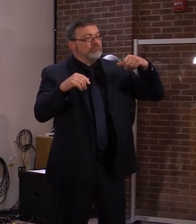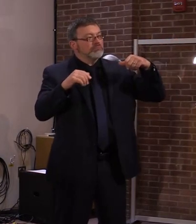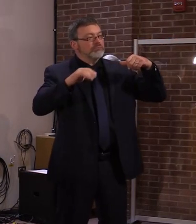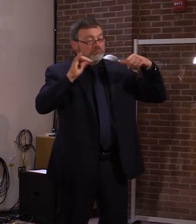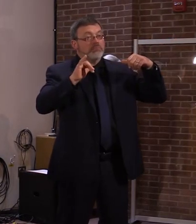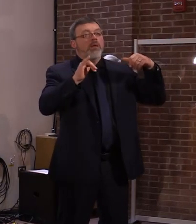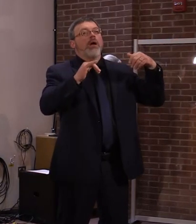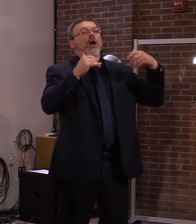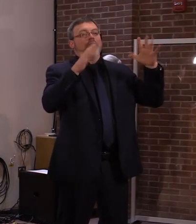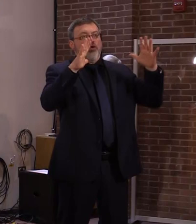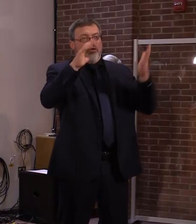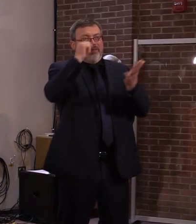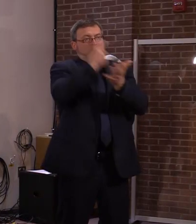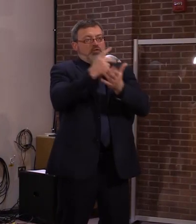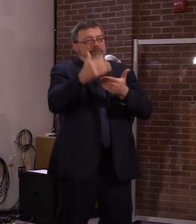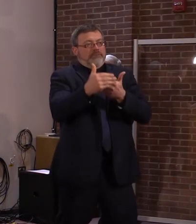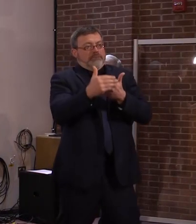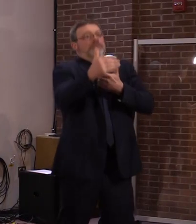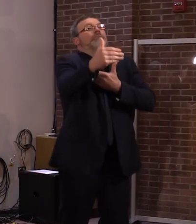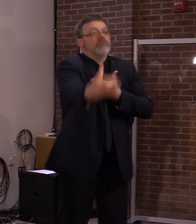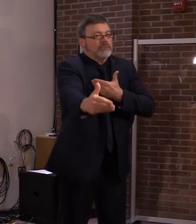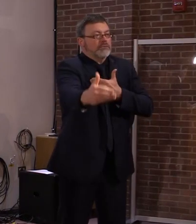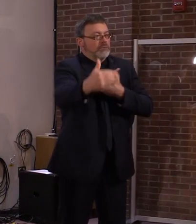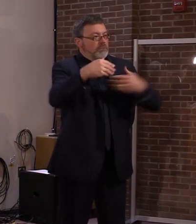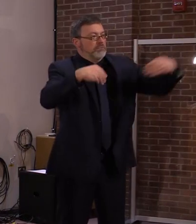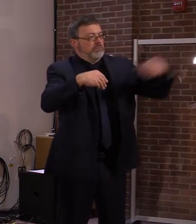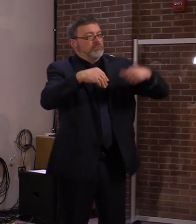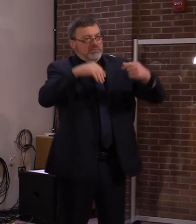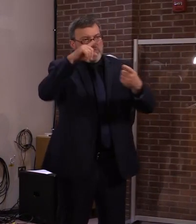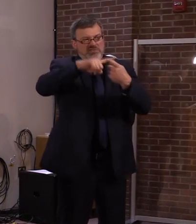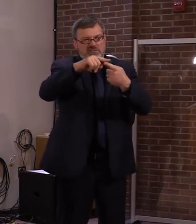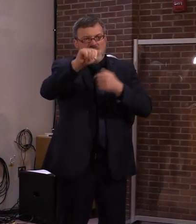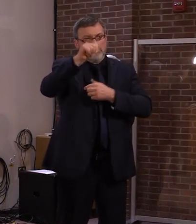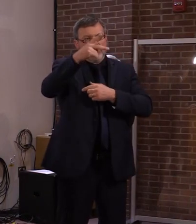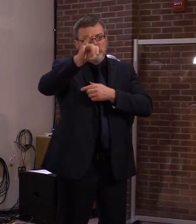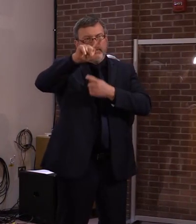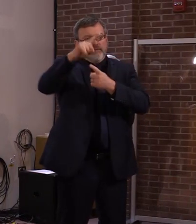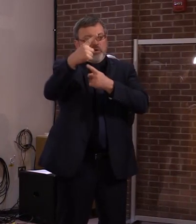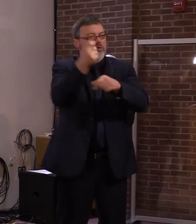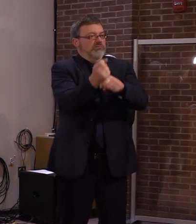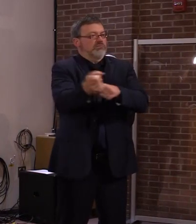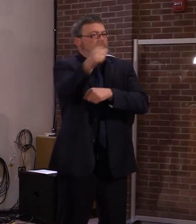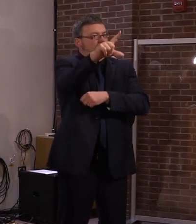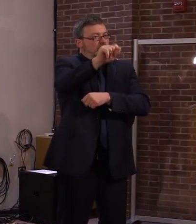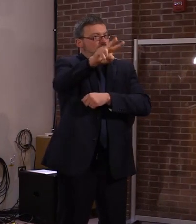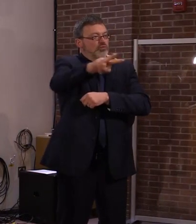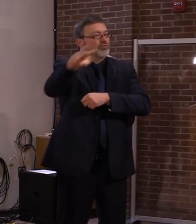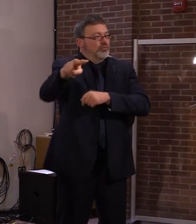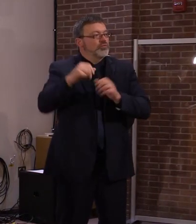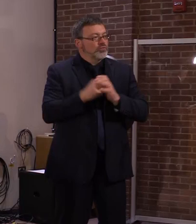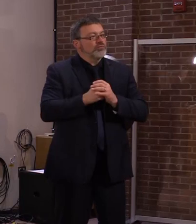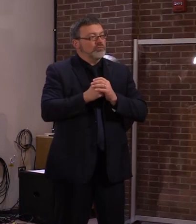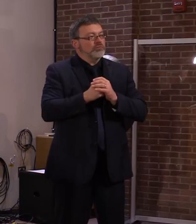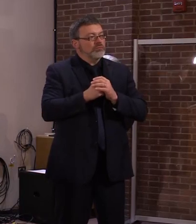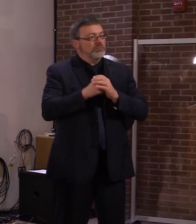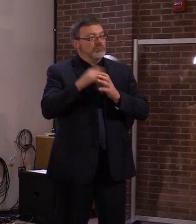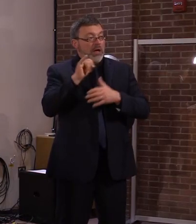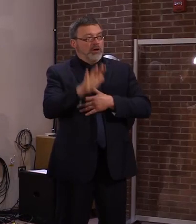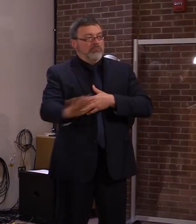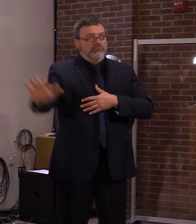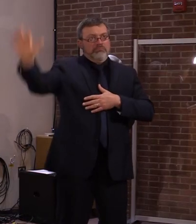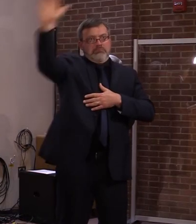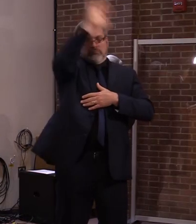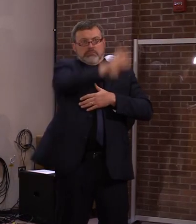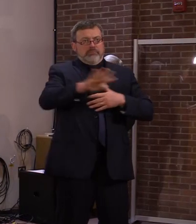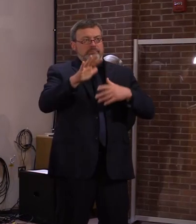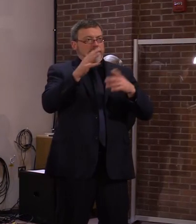of those until April 1. So that's good news for Vermont and for the states. As of this morning,